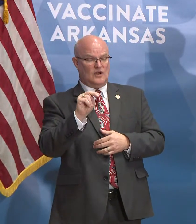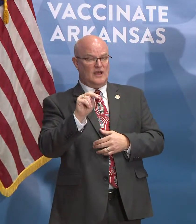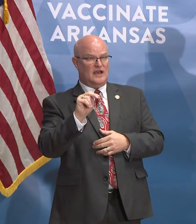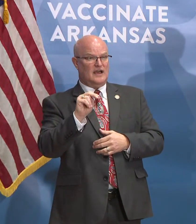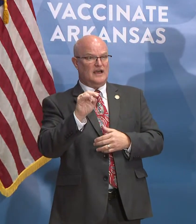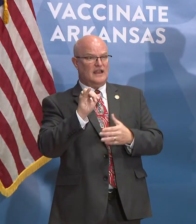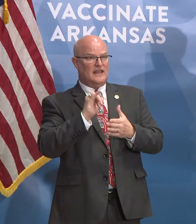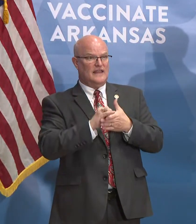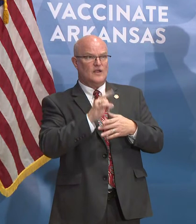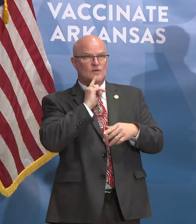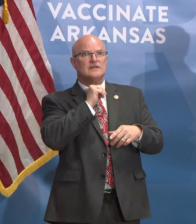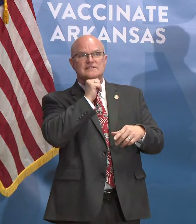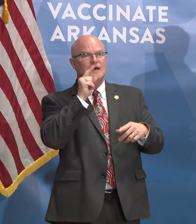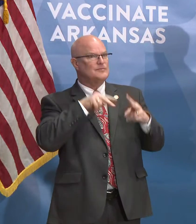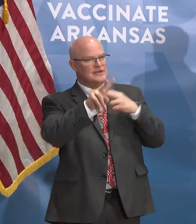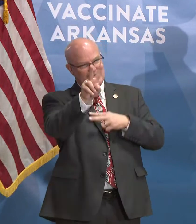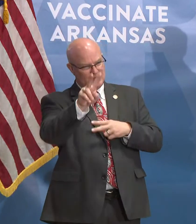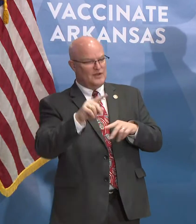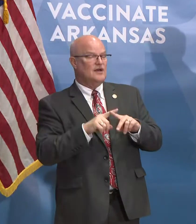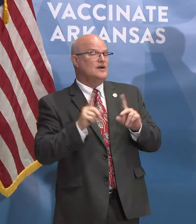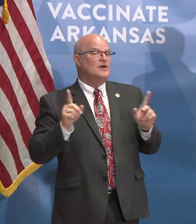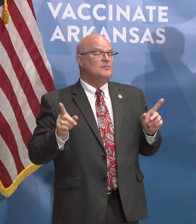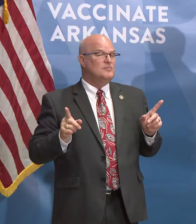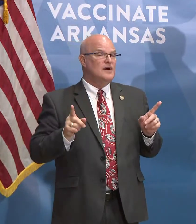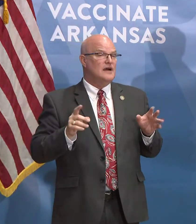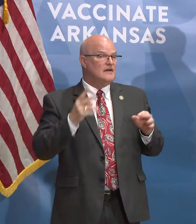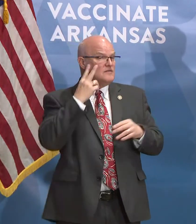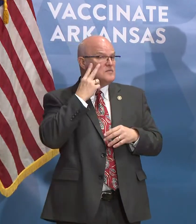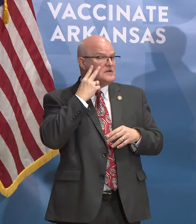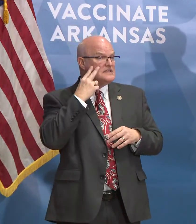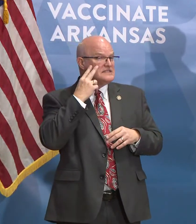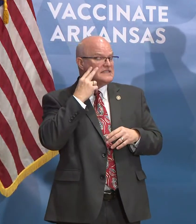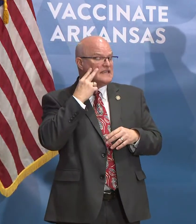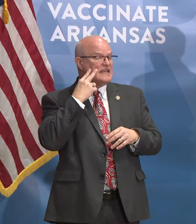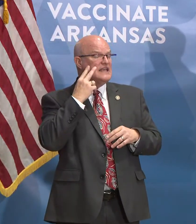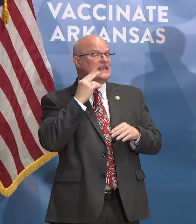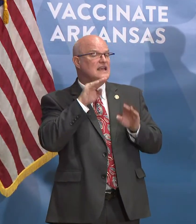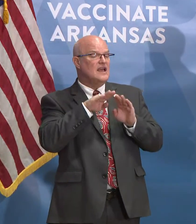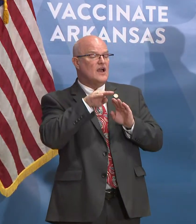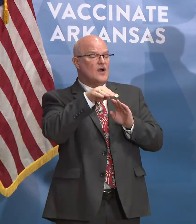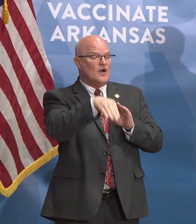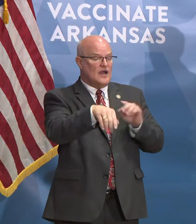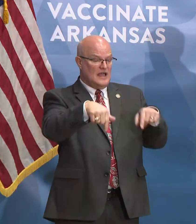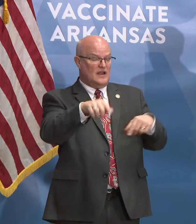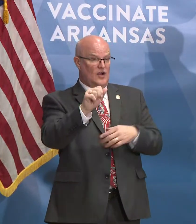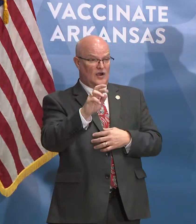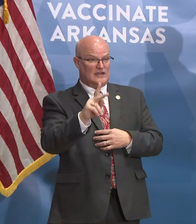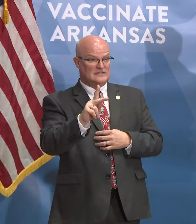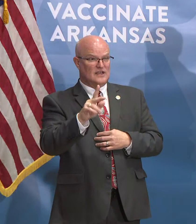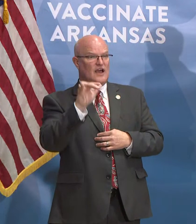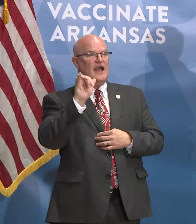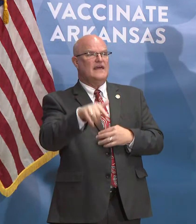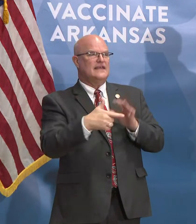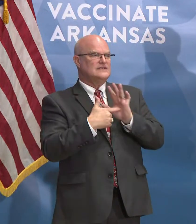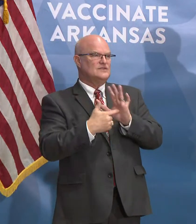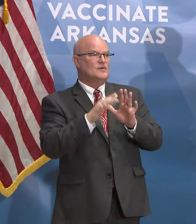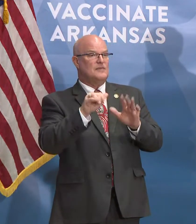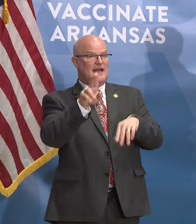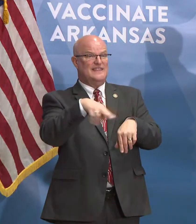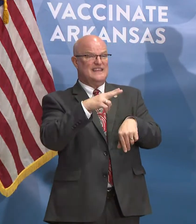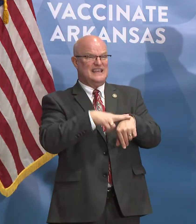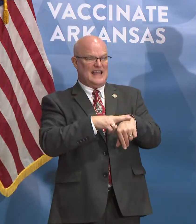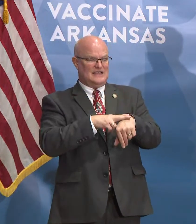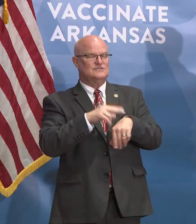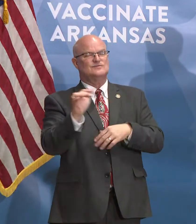somewhat unpredictable. But if we see the early signs of it going down in Arkansas, and that's reflected by the